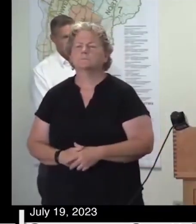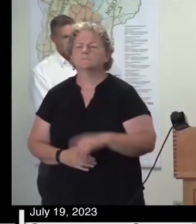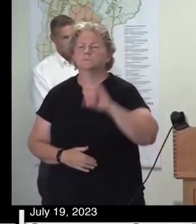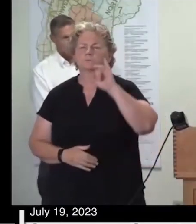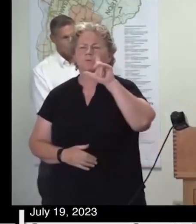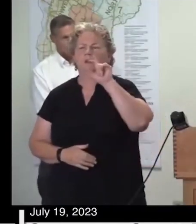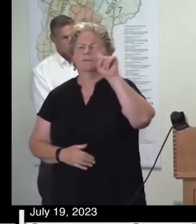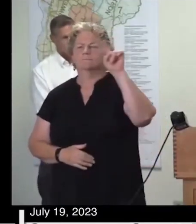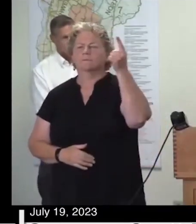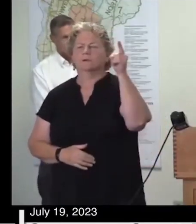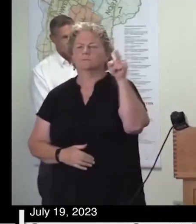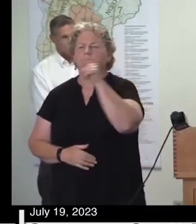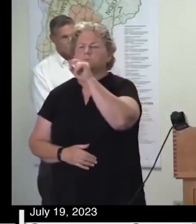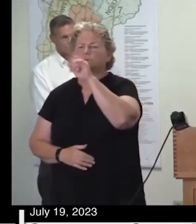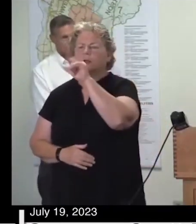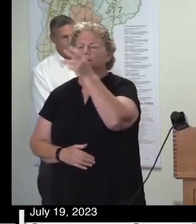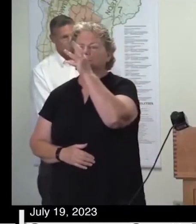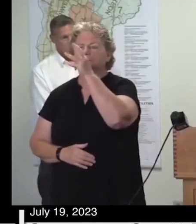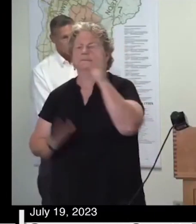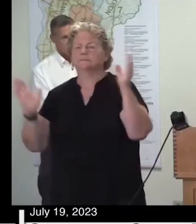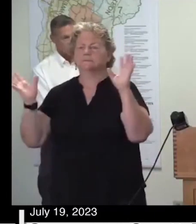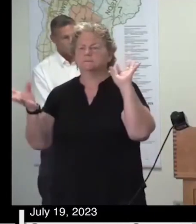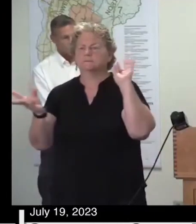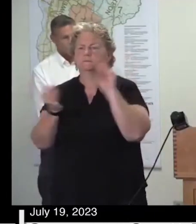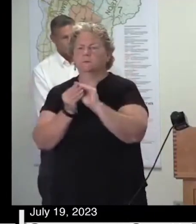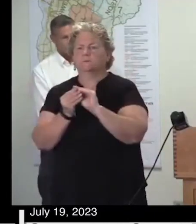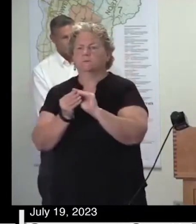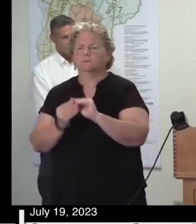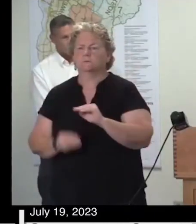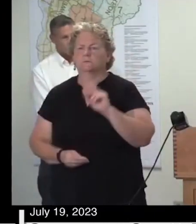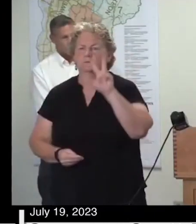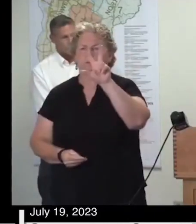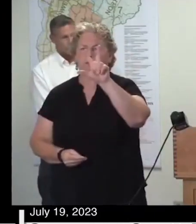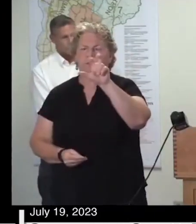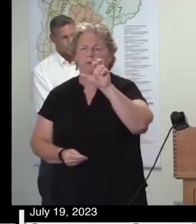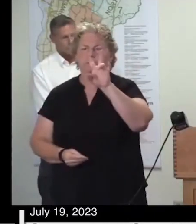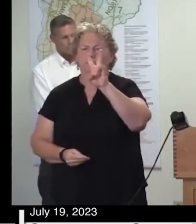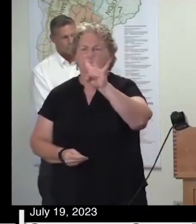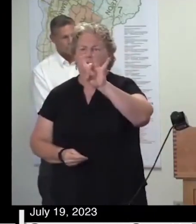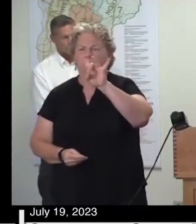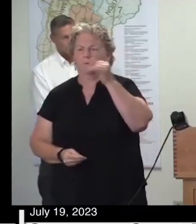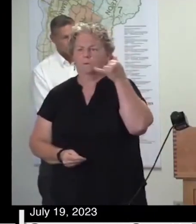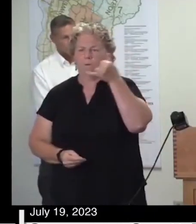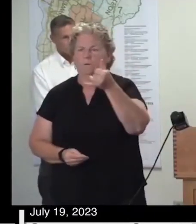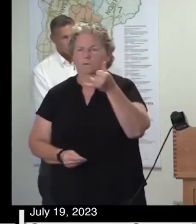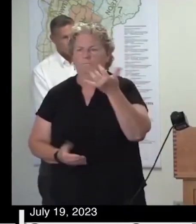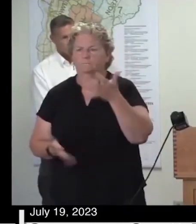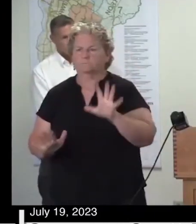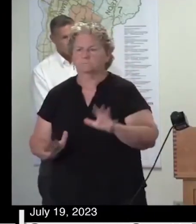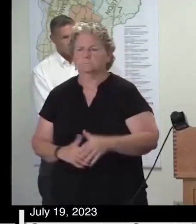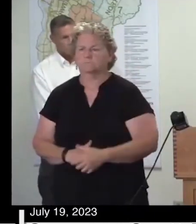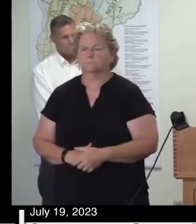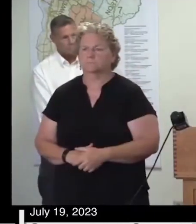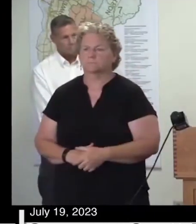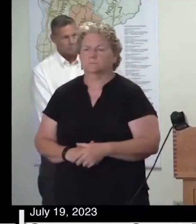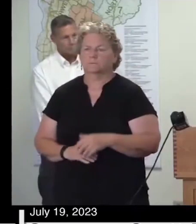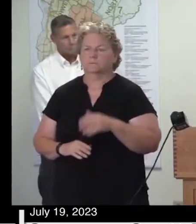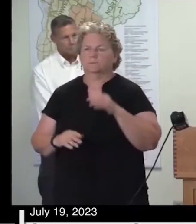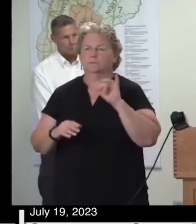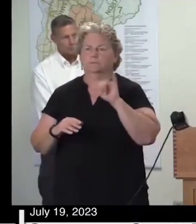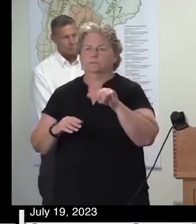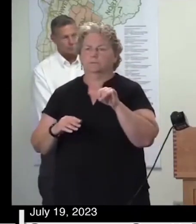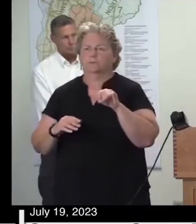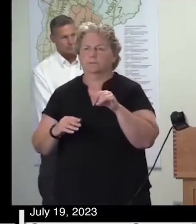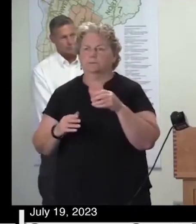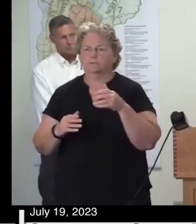July 16th was 378. So breaking that out to the 2 weeks, July